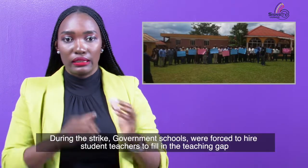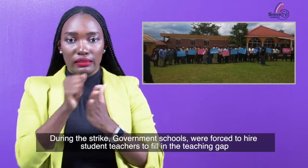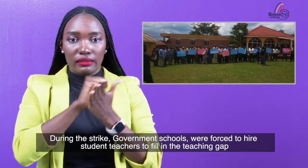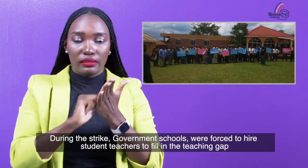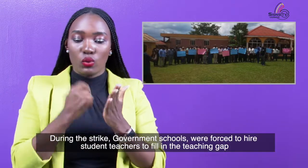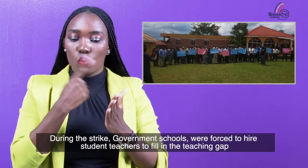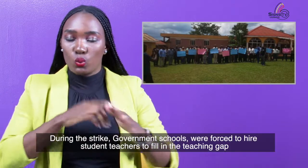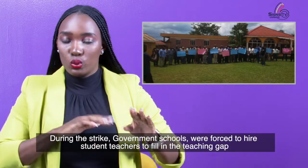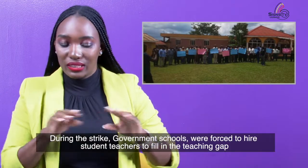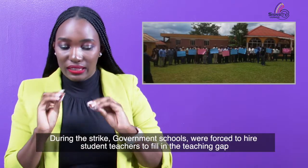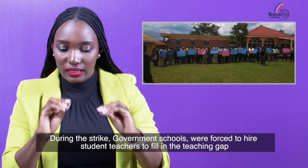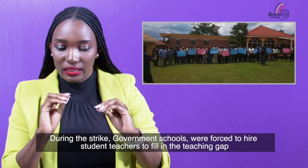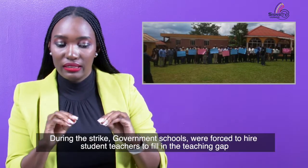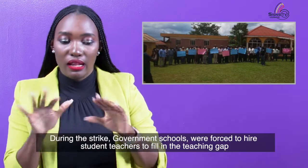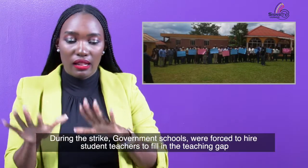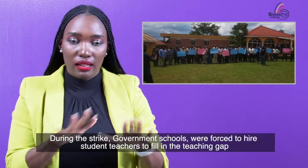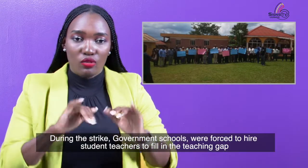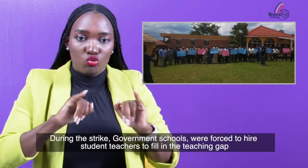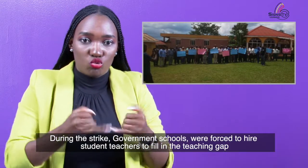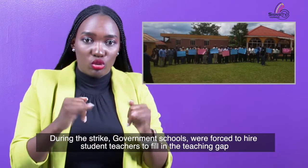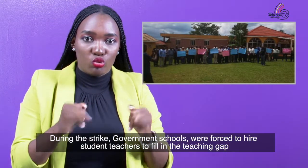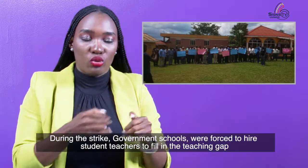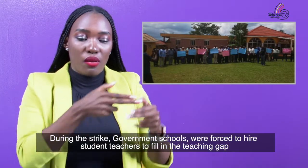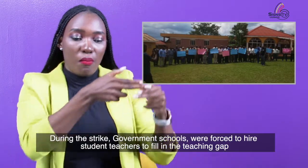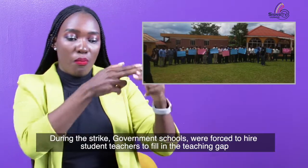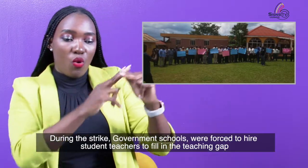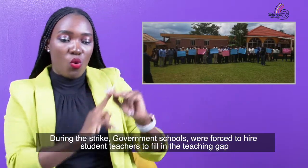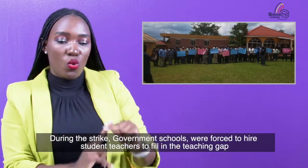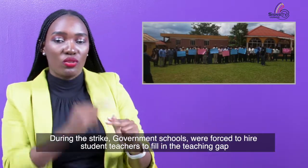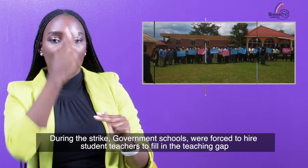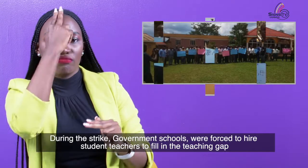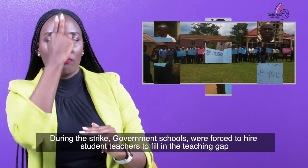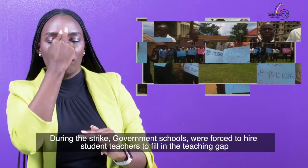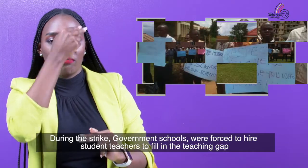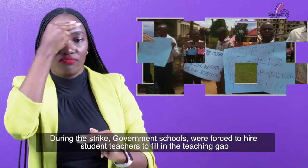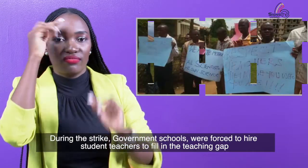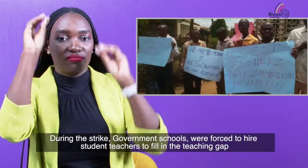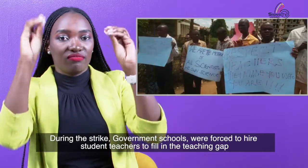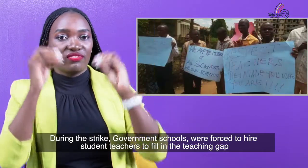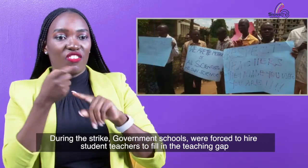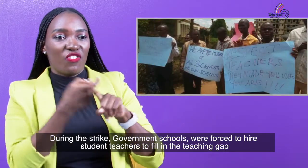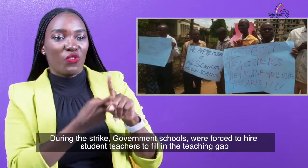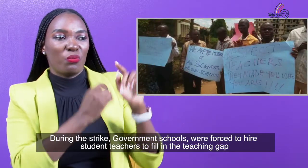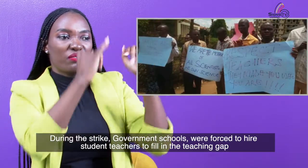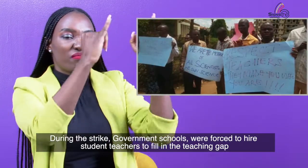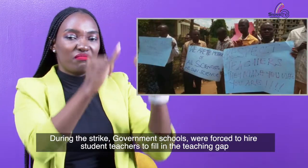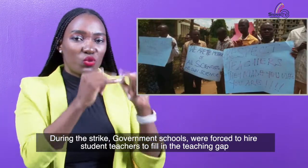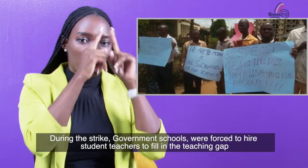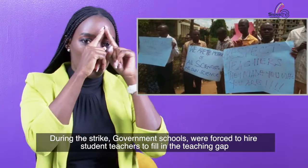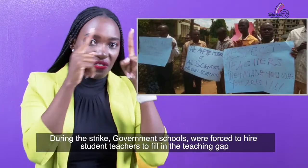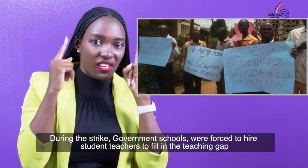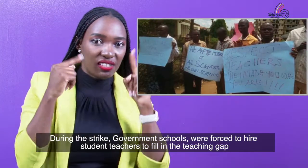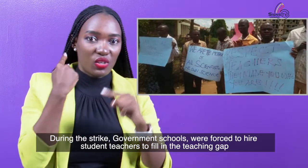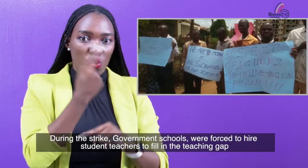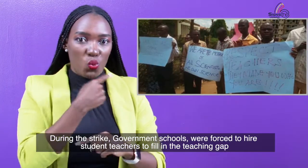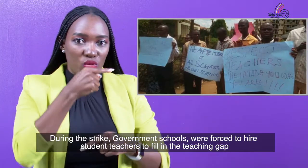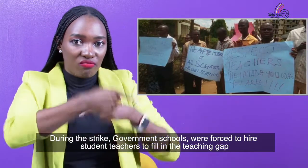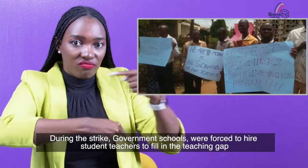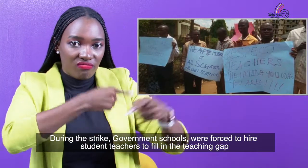During the strike, government schools were forced to hire student teachers to fill